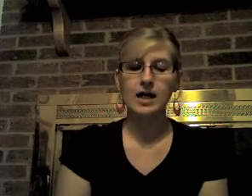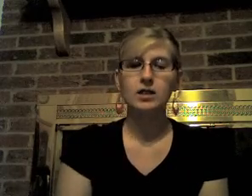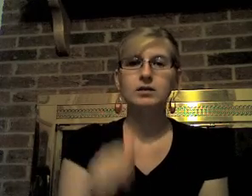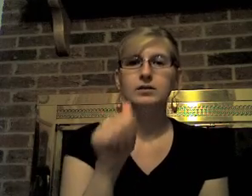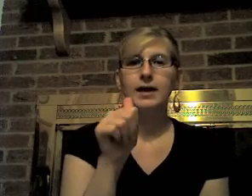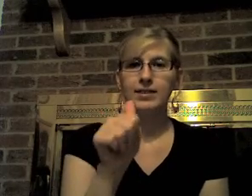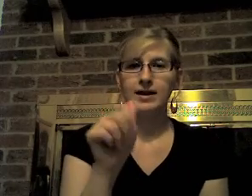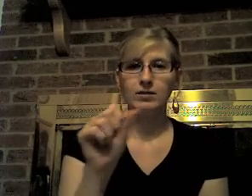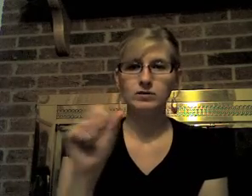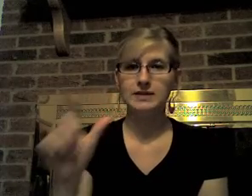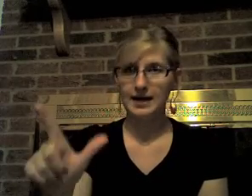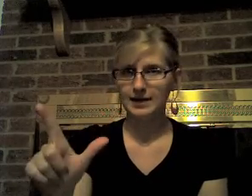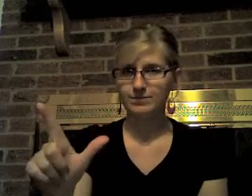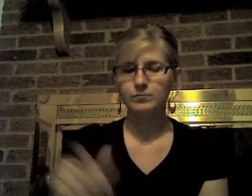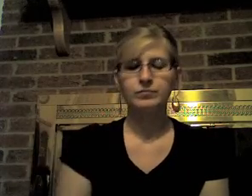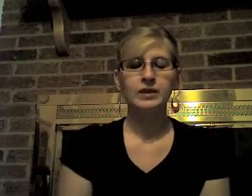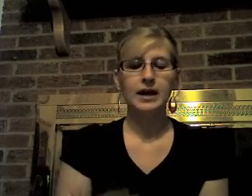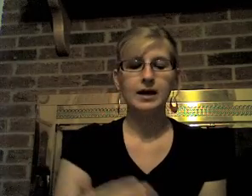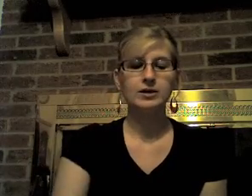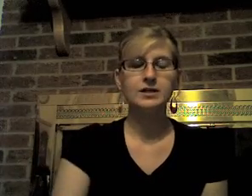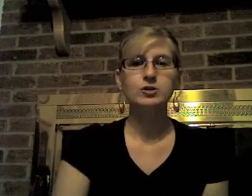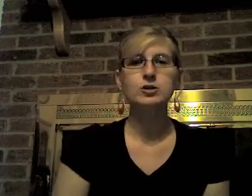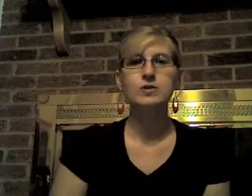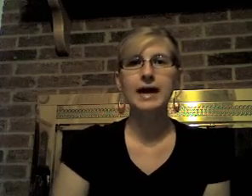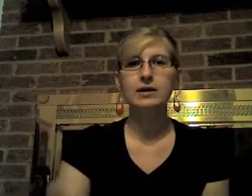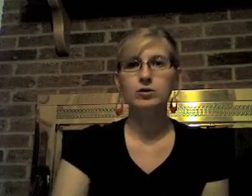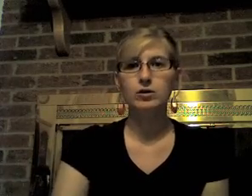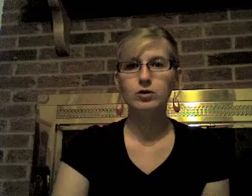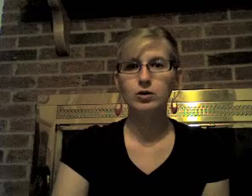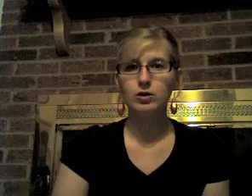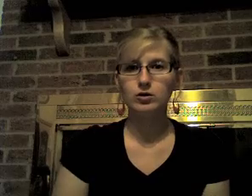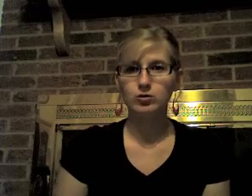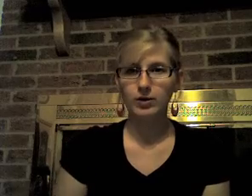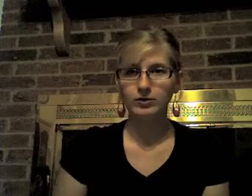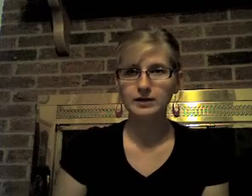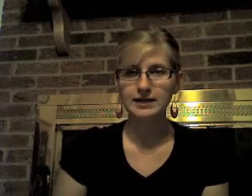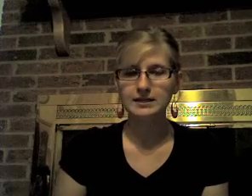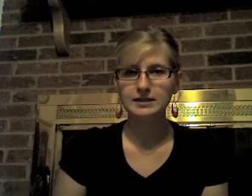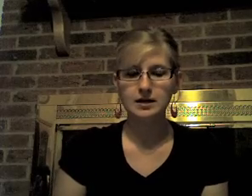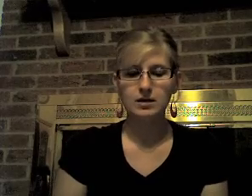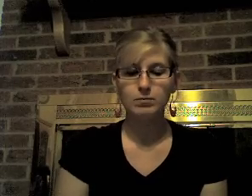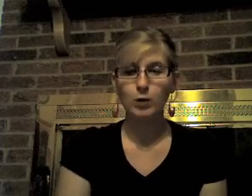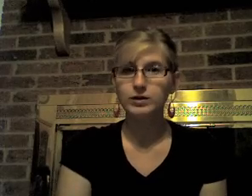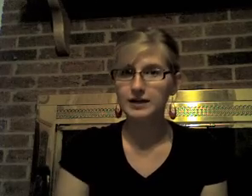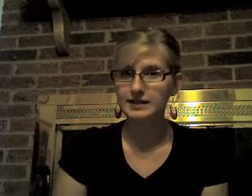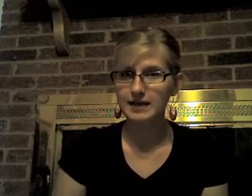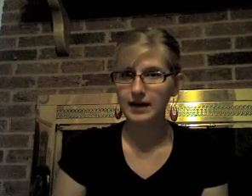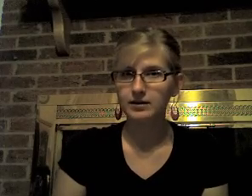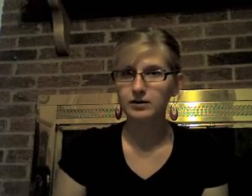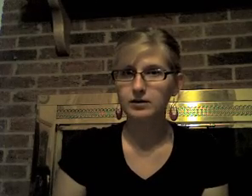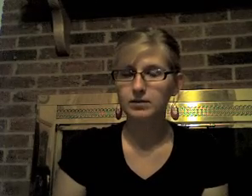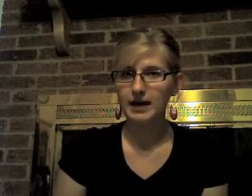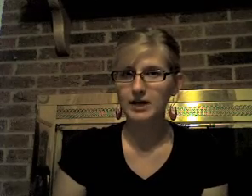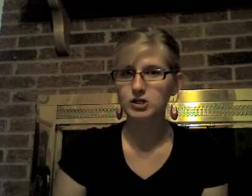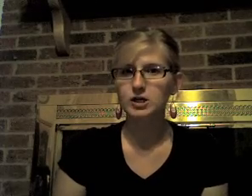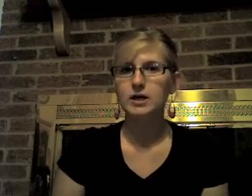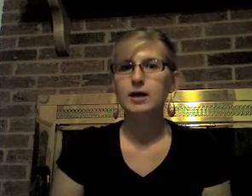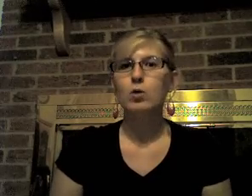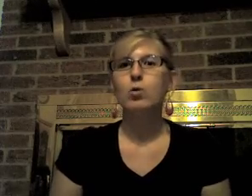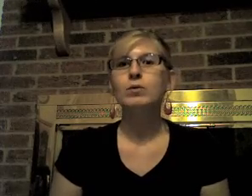ASL, and then I will sign it. And I'll continue to do that throughout the lists, both lists on the page. When we